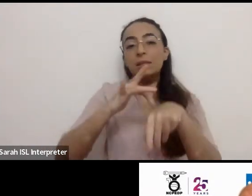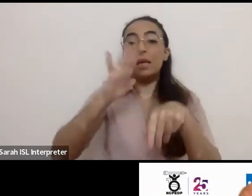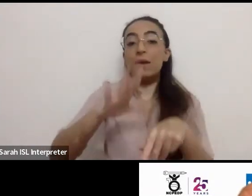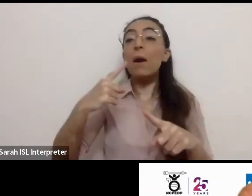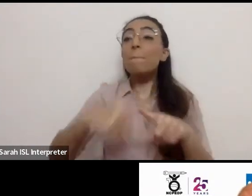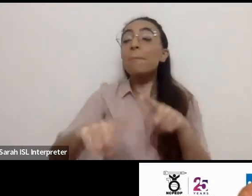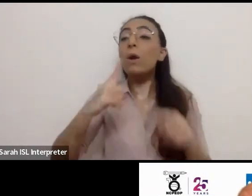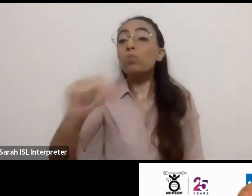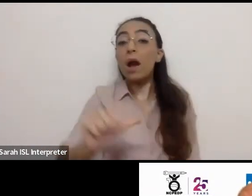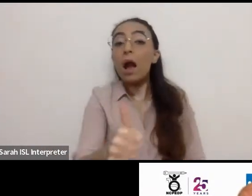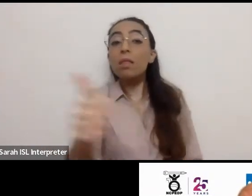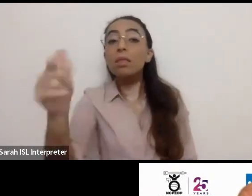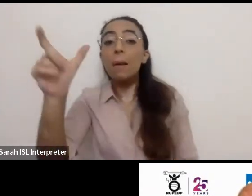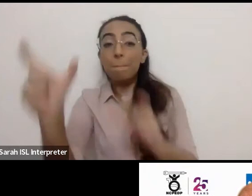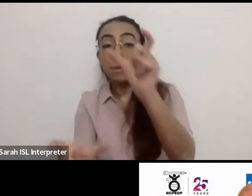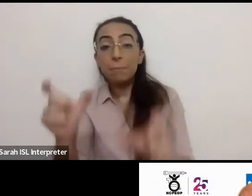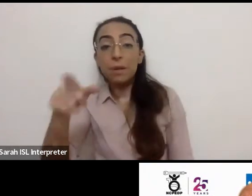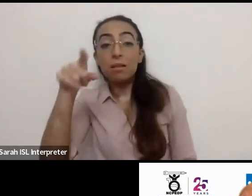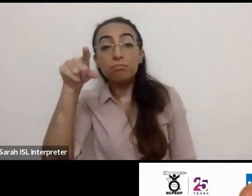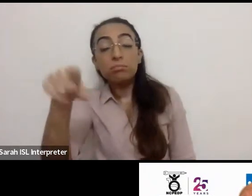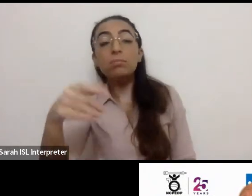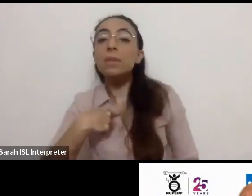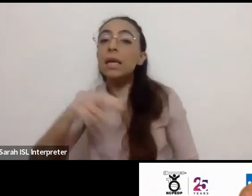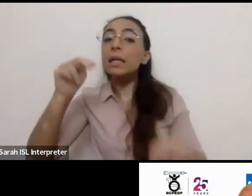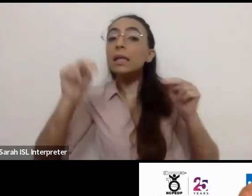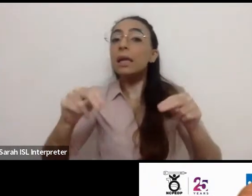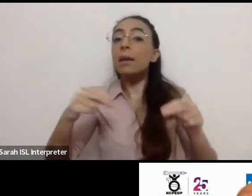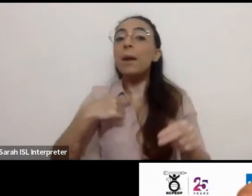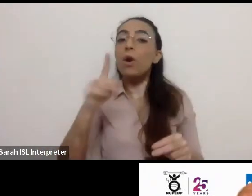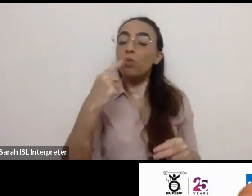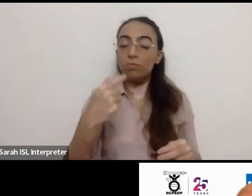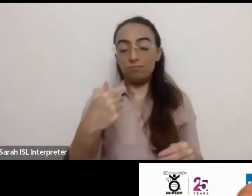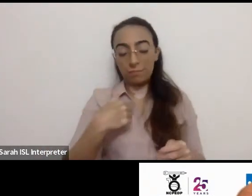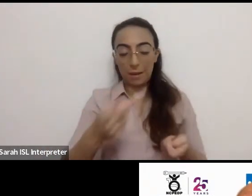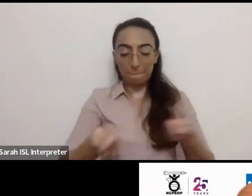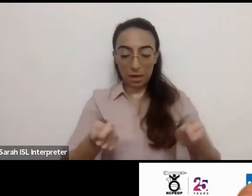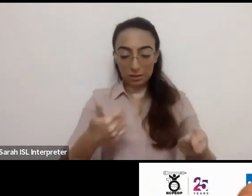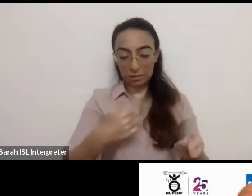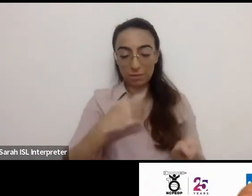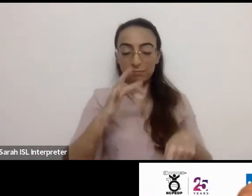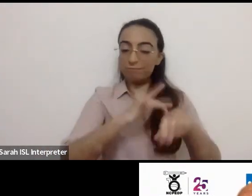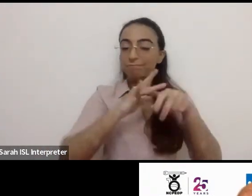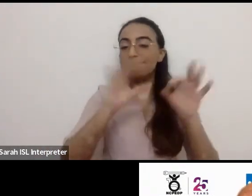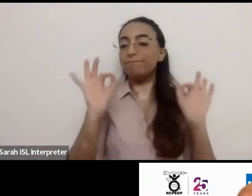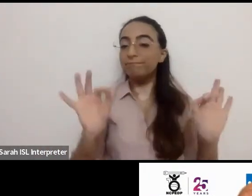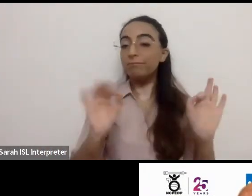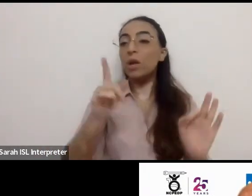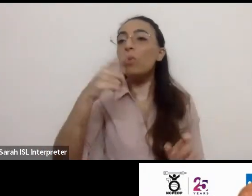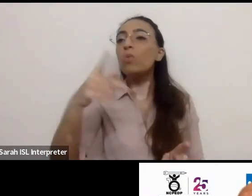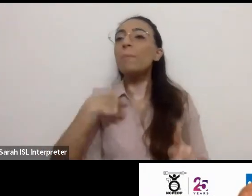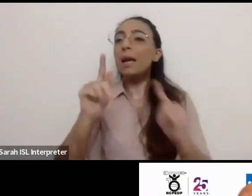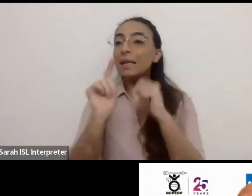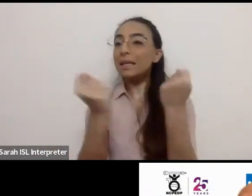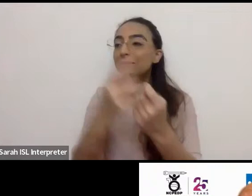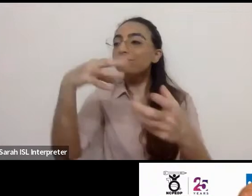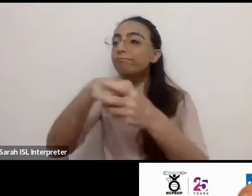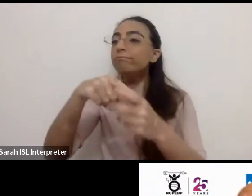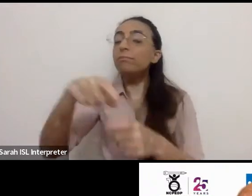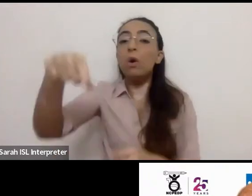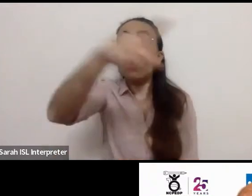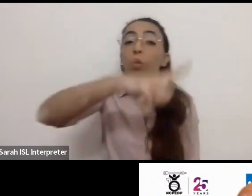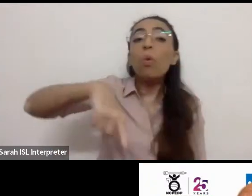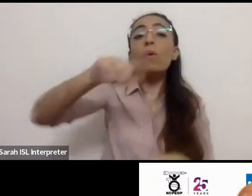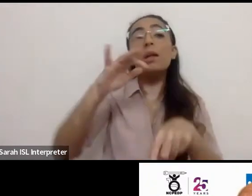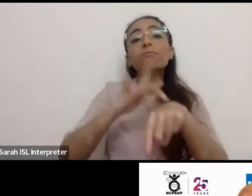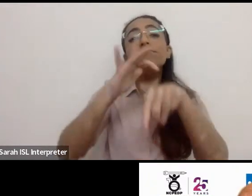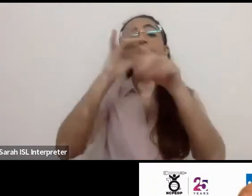manager in some capacity, but you're also working with your colleagues to a great extent. And so there's a sensitization happening there as well. And I'm a